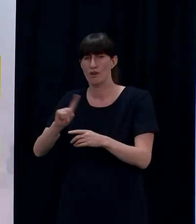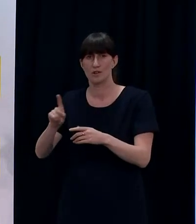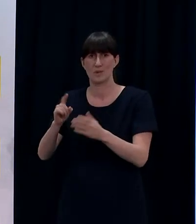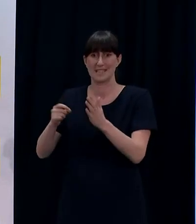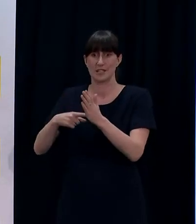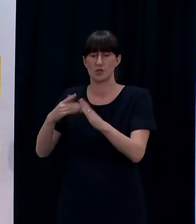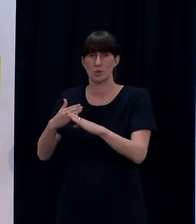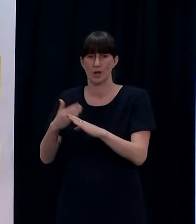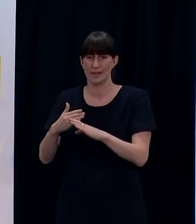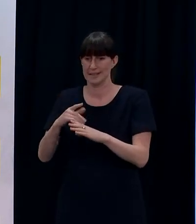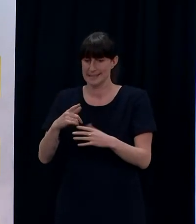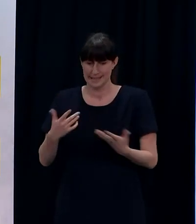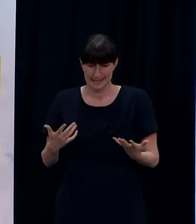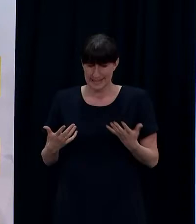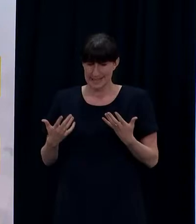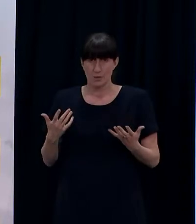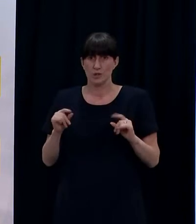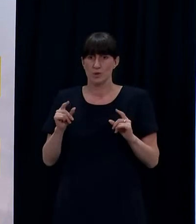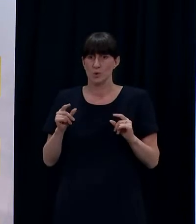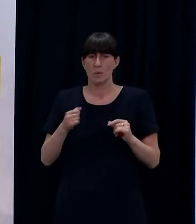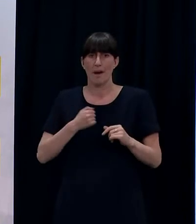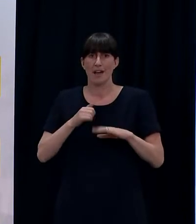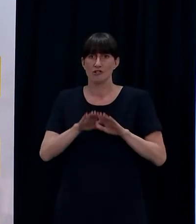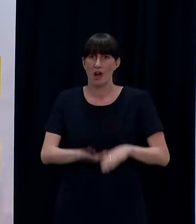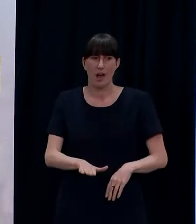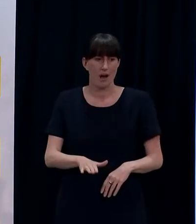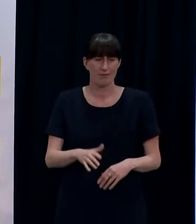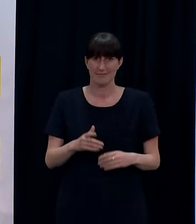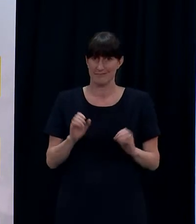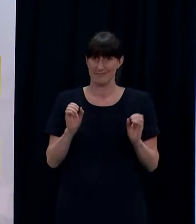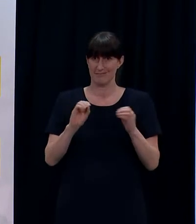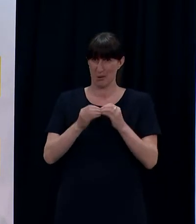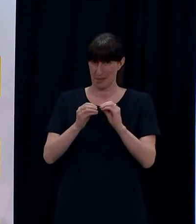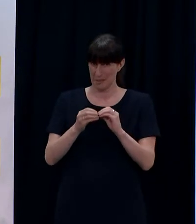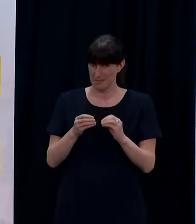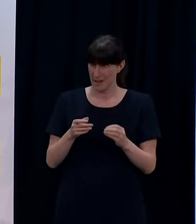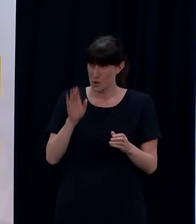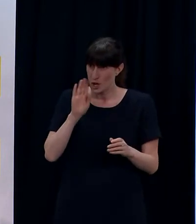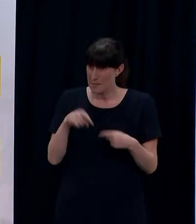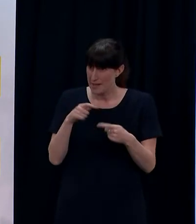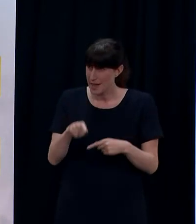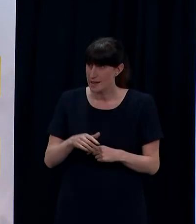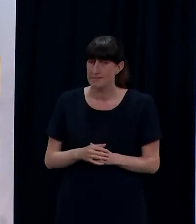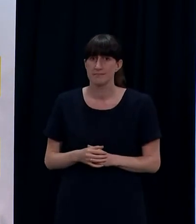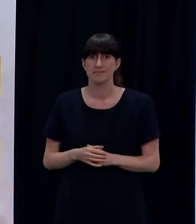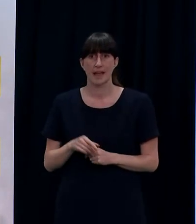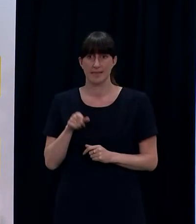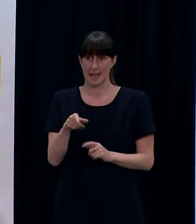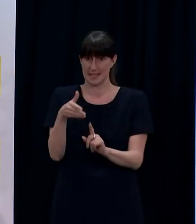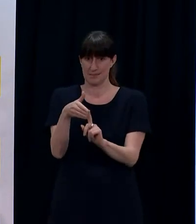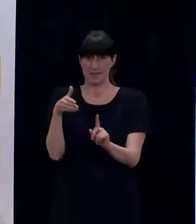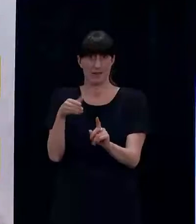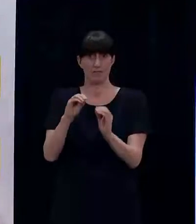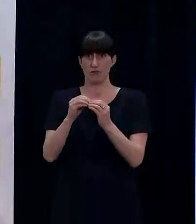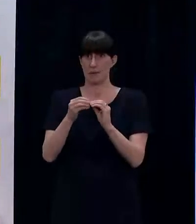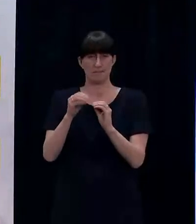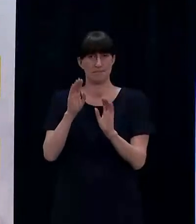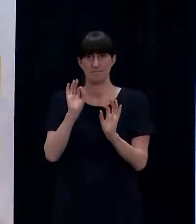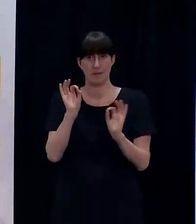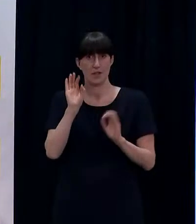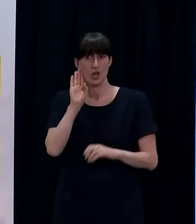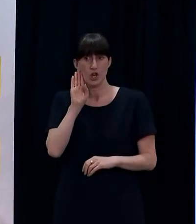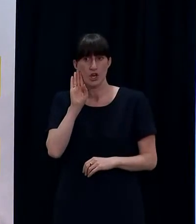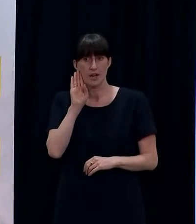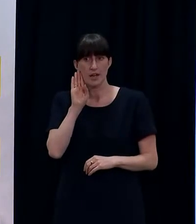those sort of issues for some parents? I haven't had that particular issue raised with us. As you're noting, under alert level 3, we do